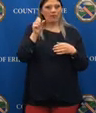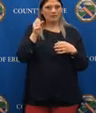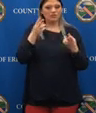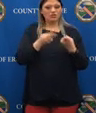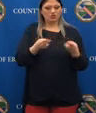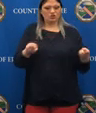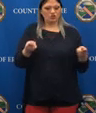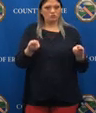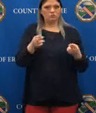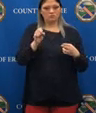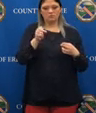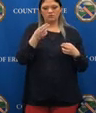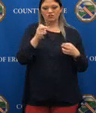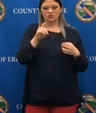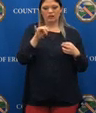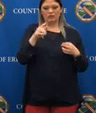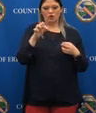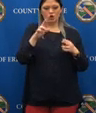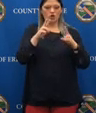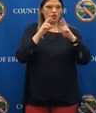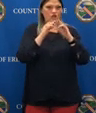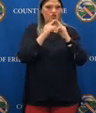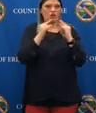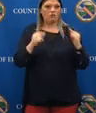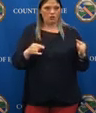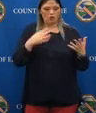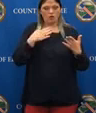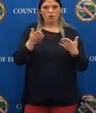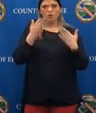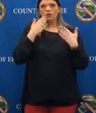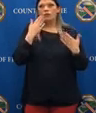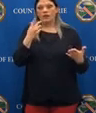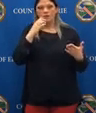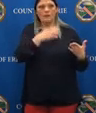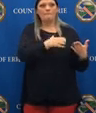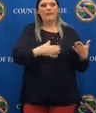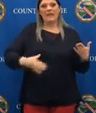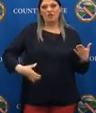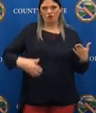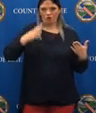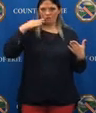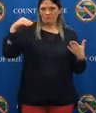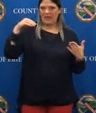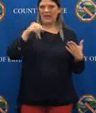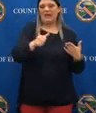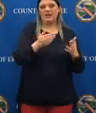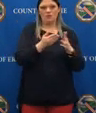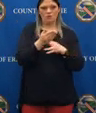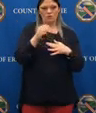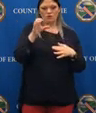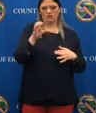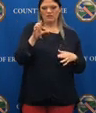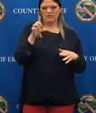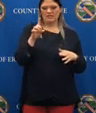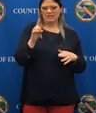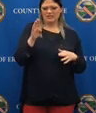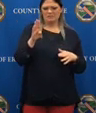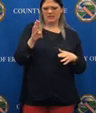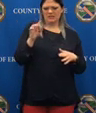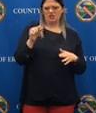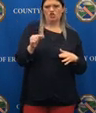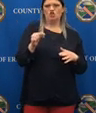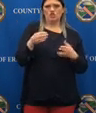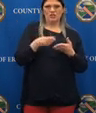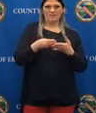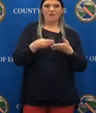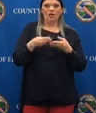of Buffalo, and I want to thank the Mayor and his team for helping us out by paying for costs associated with this through their CDBG funds. But